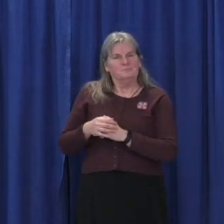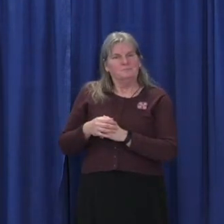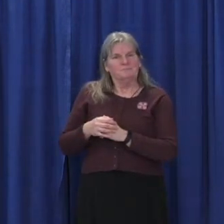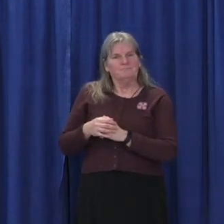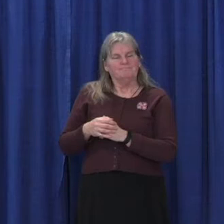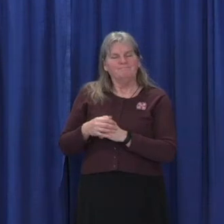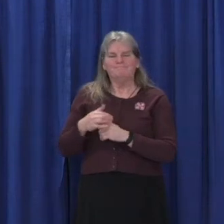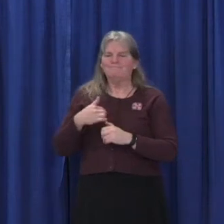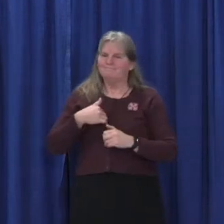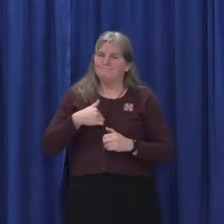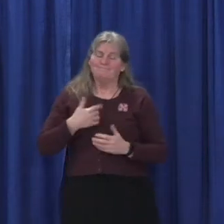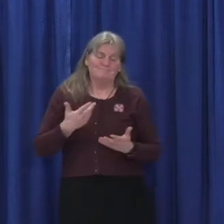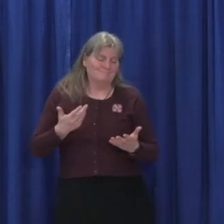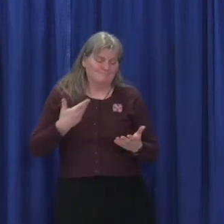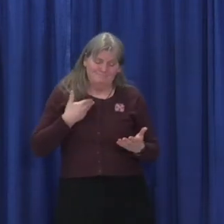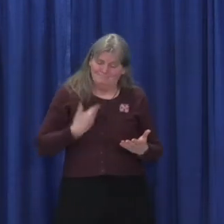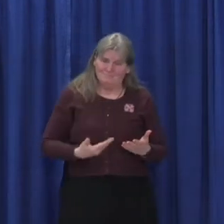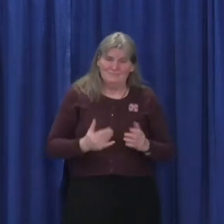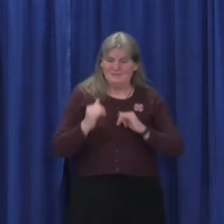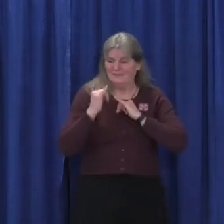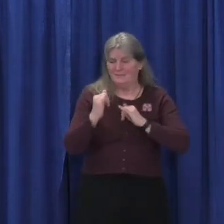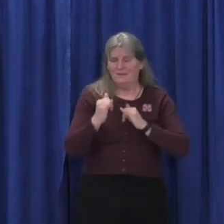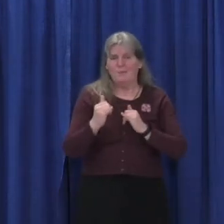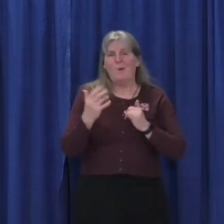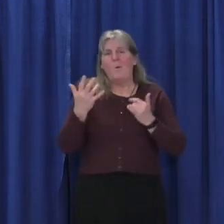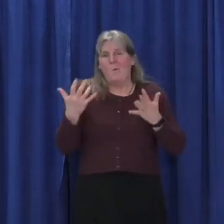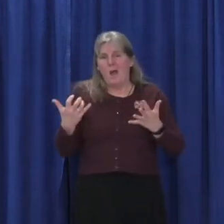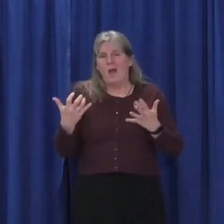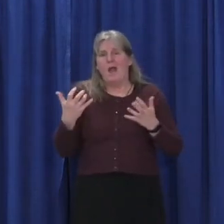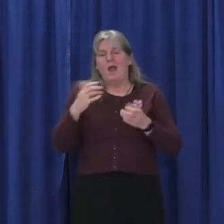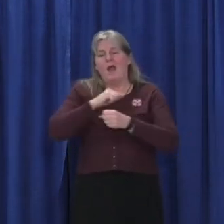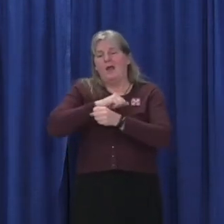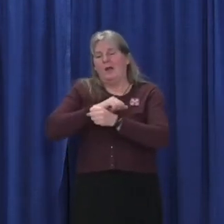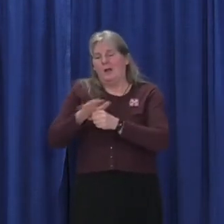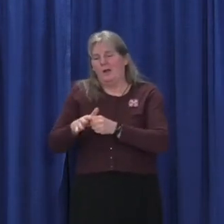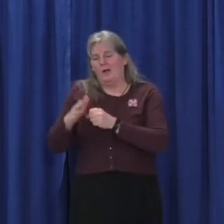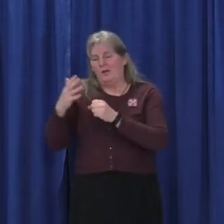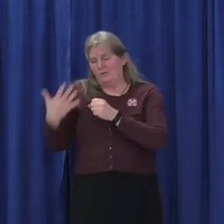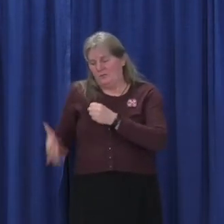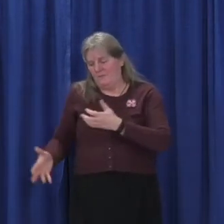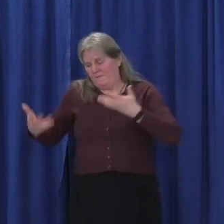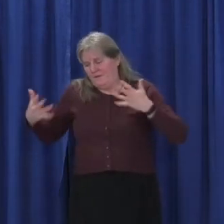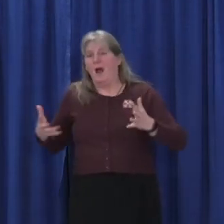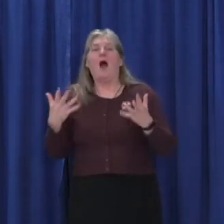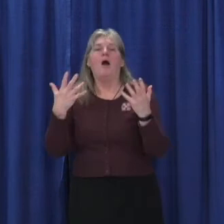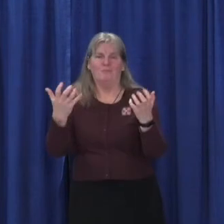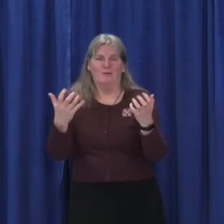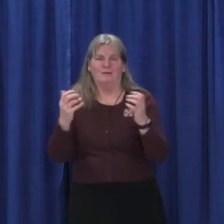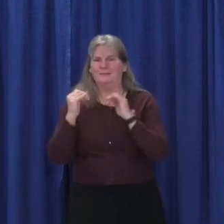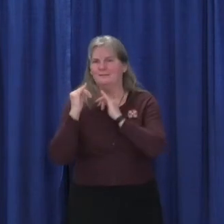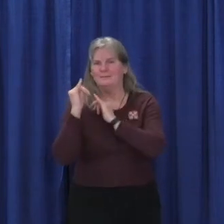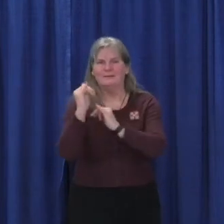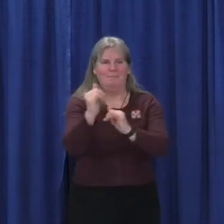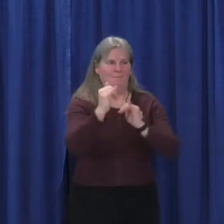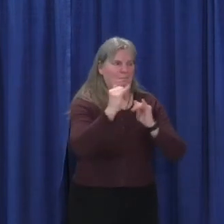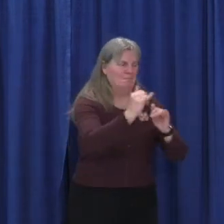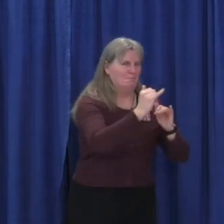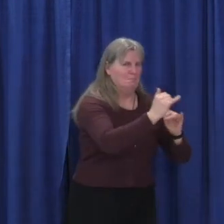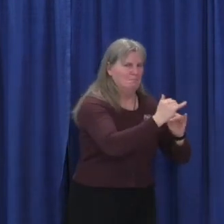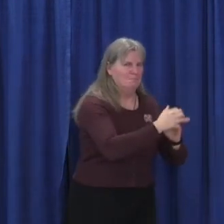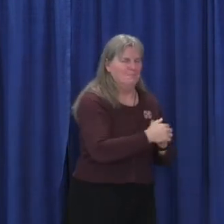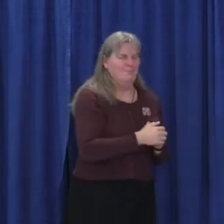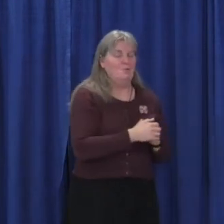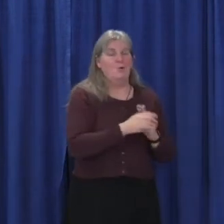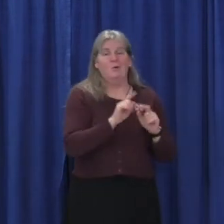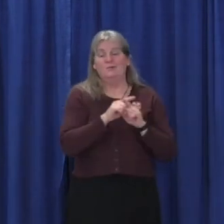I'm as eager as anyone else to be done with COVID-19, honestly. And I also am eager